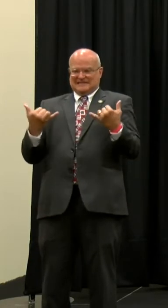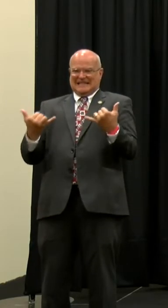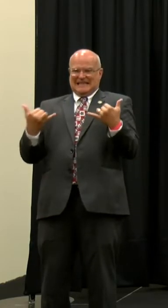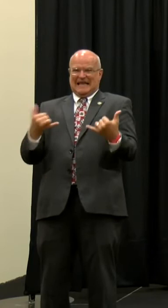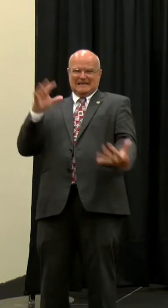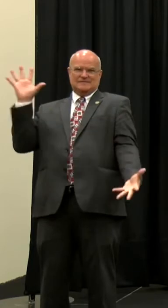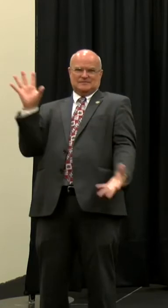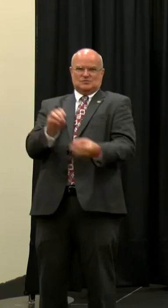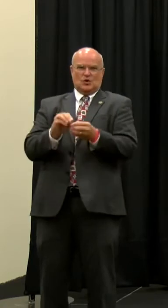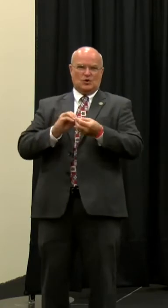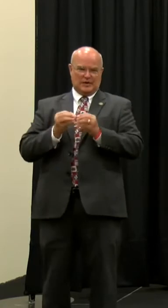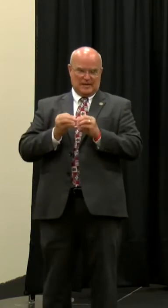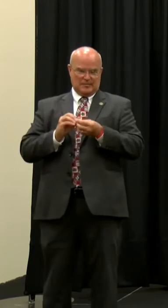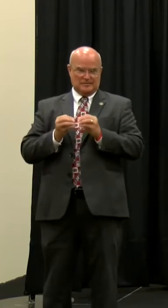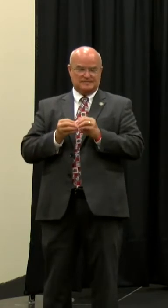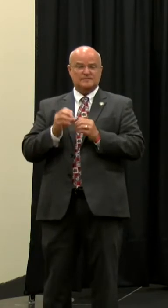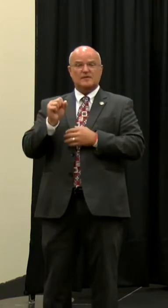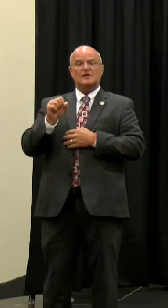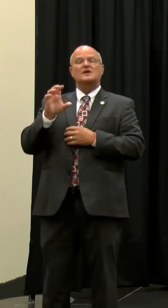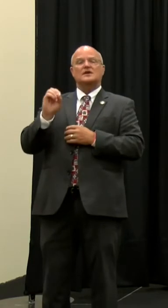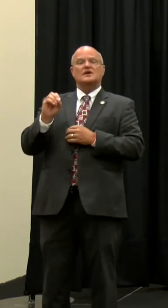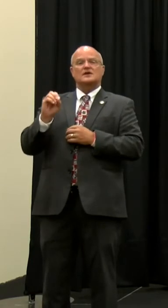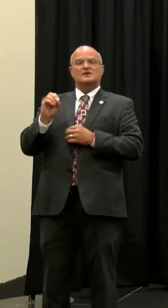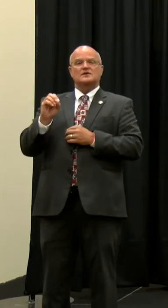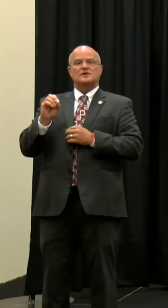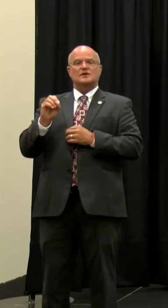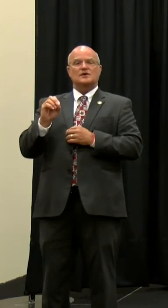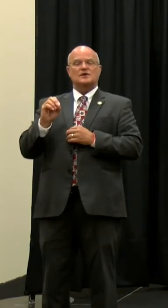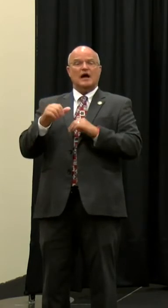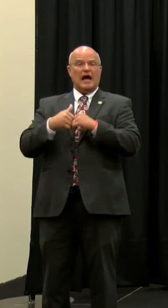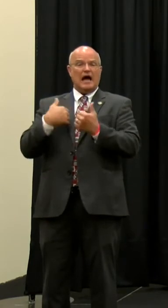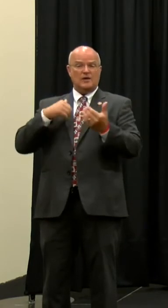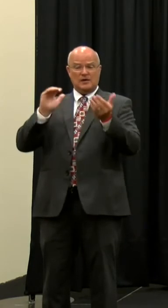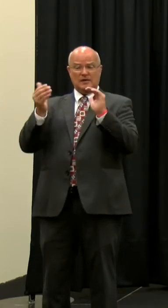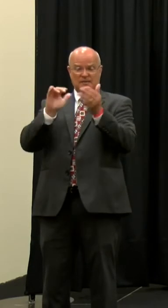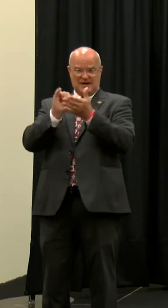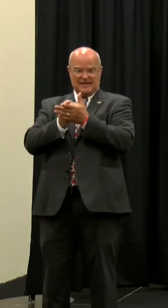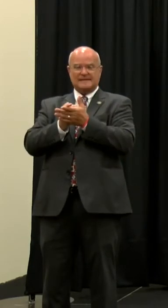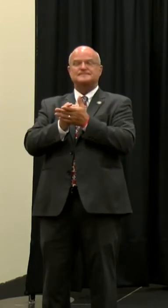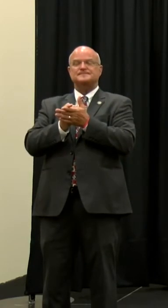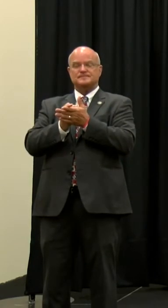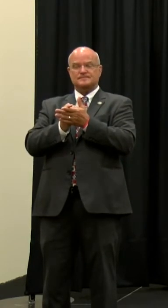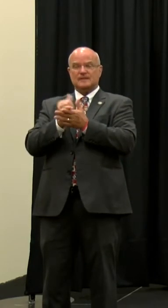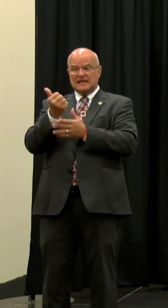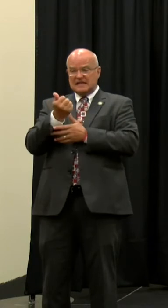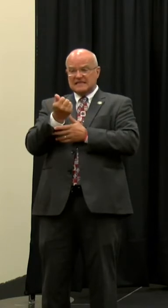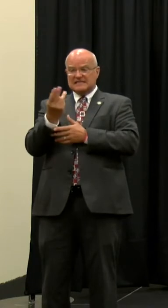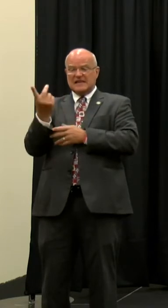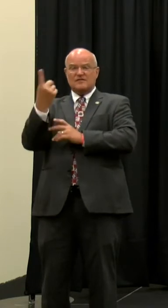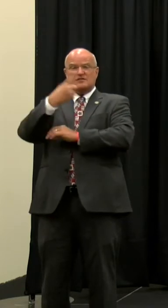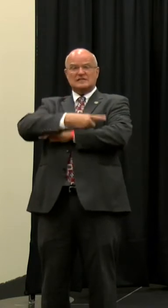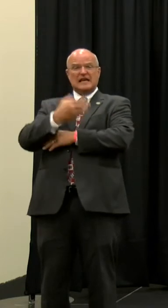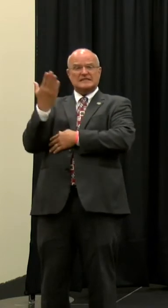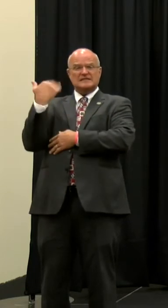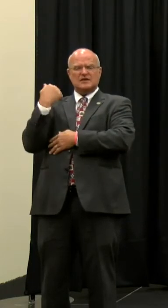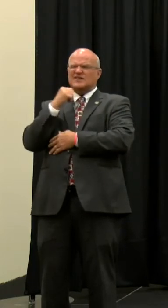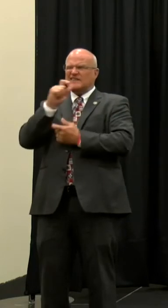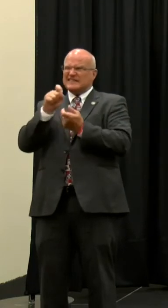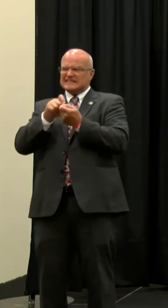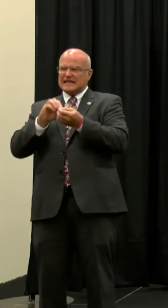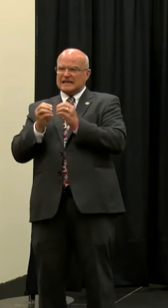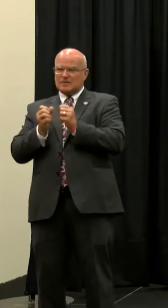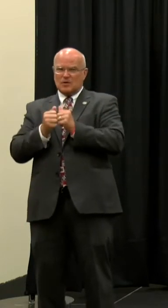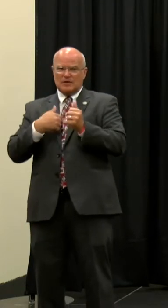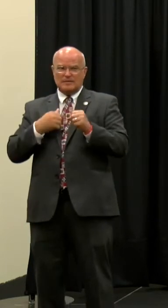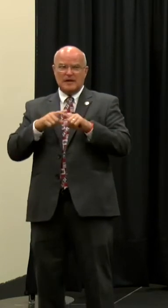today's total number. So, how do we compare that? Well, several days ago, and I do not have the exact number,